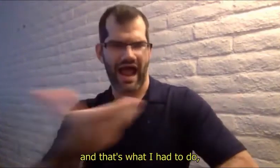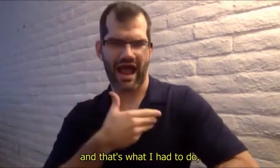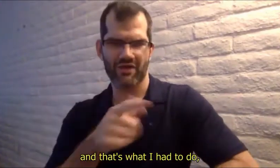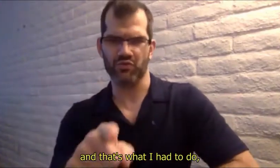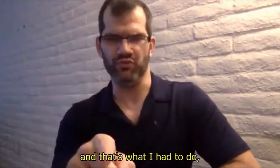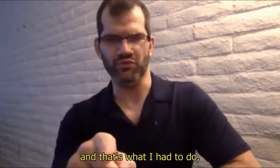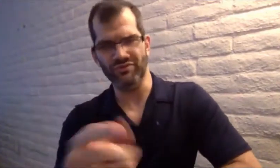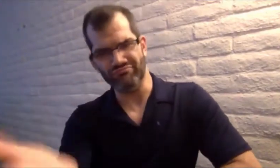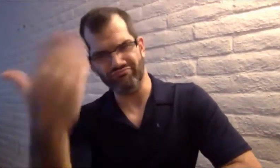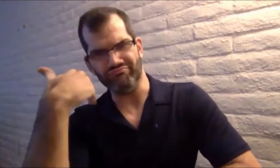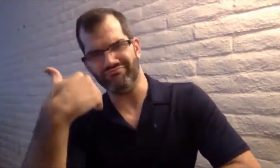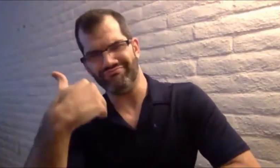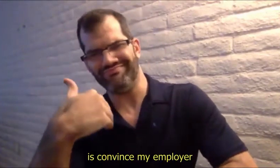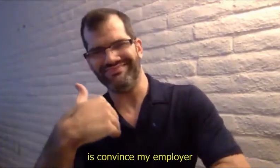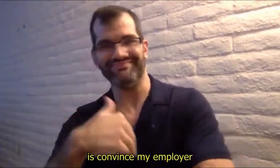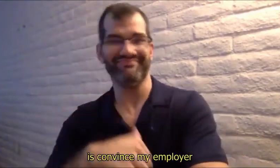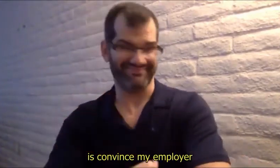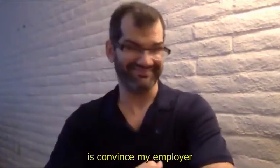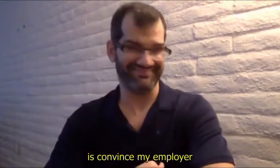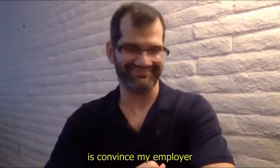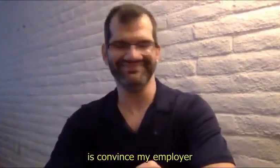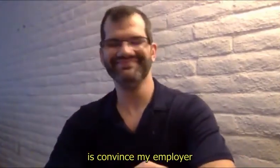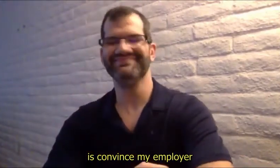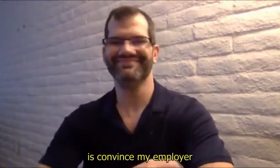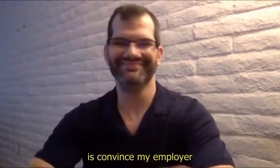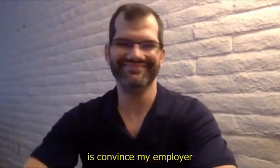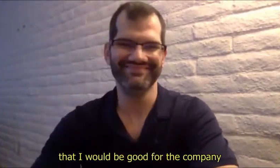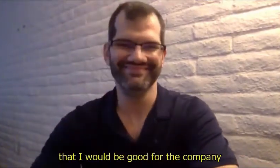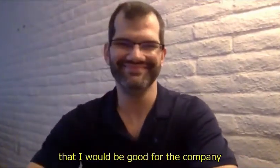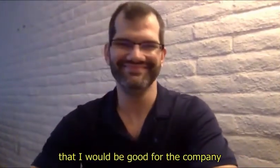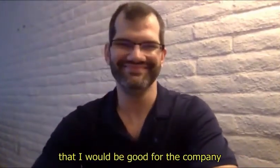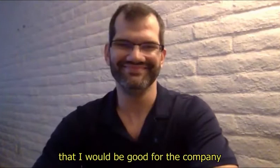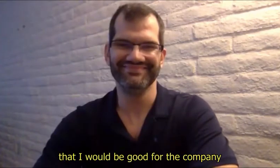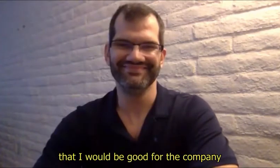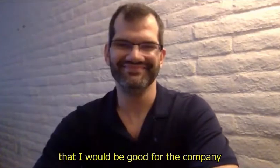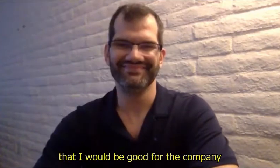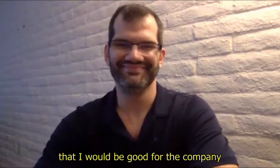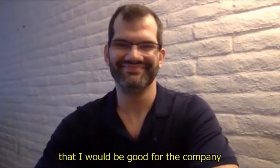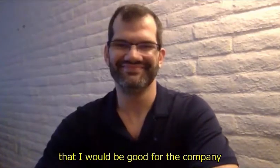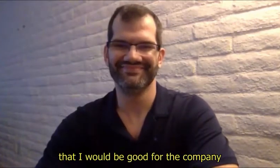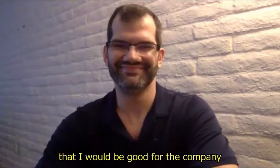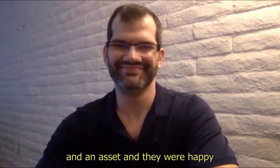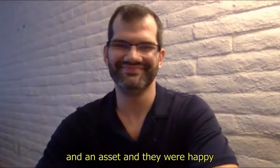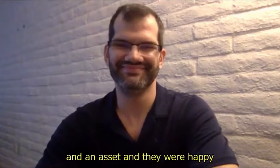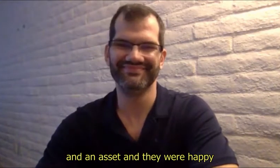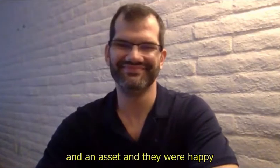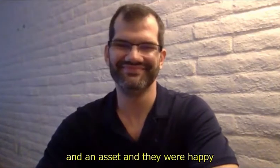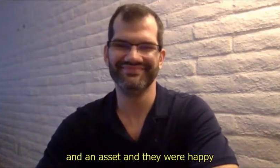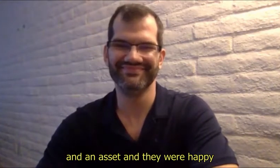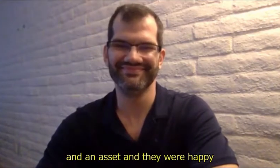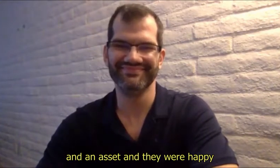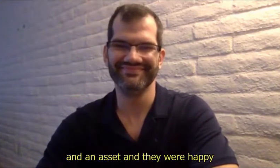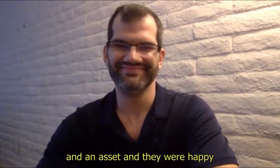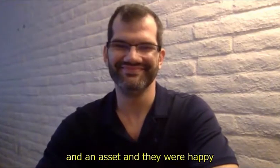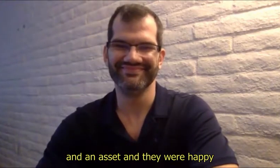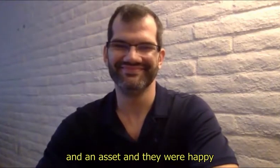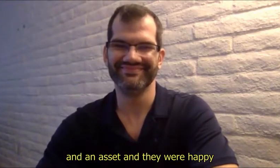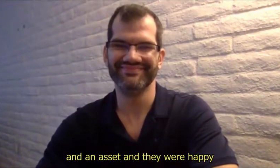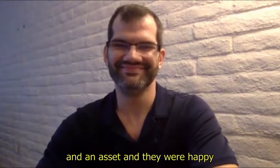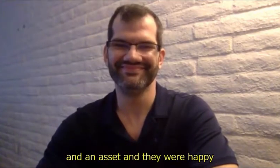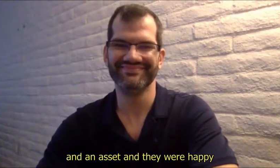and that's what I had to do, is convince my employer that I would be good for the company and an asset, and